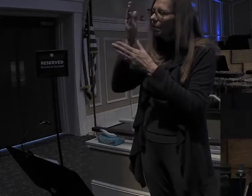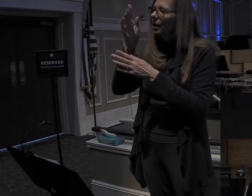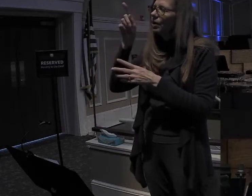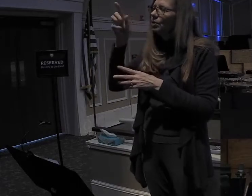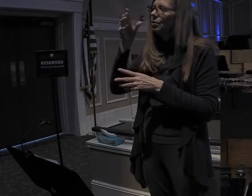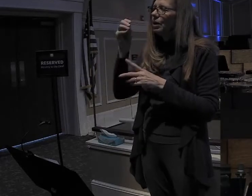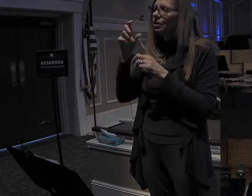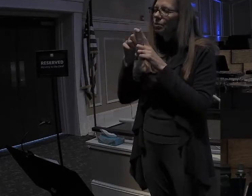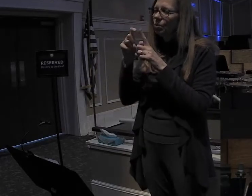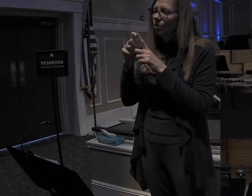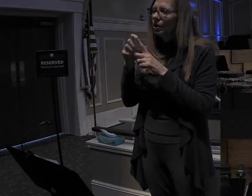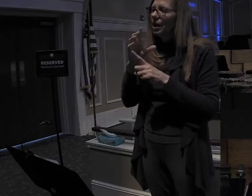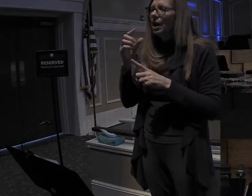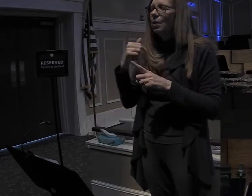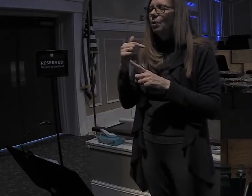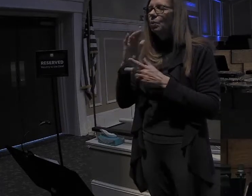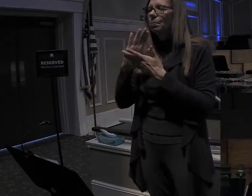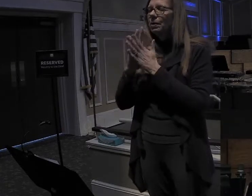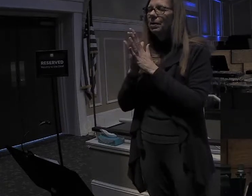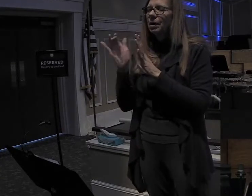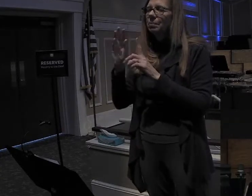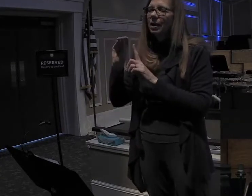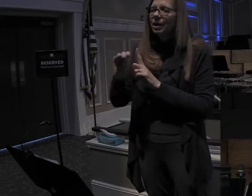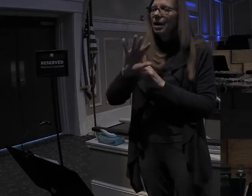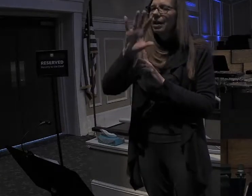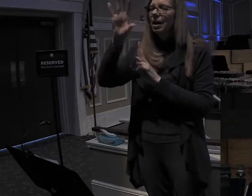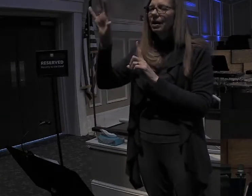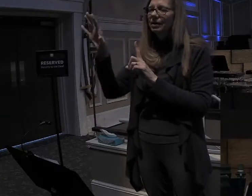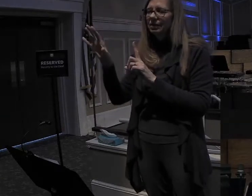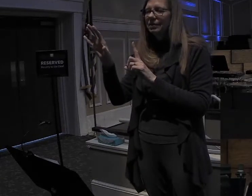And we would be the light of the world, a city on a hill.